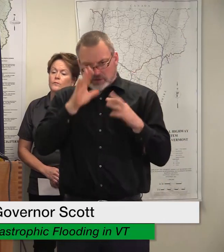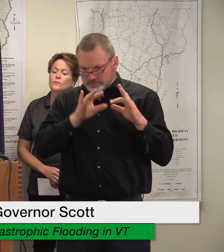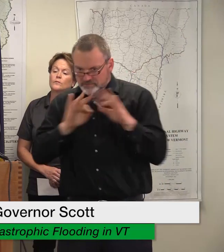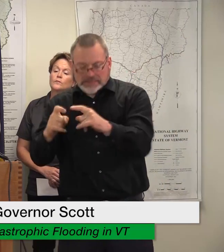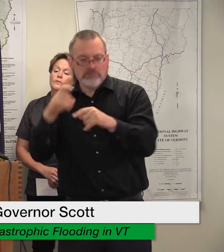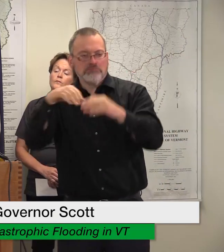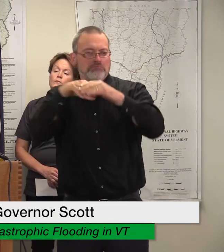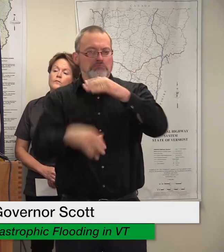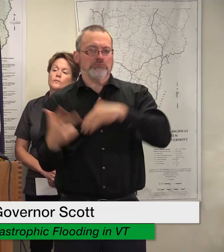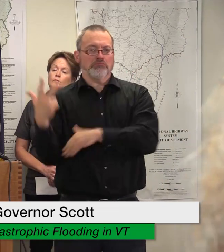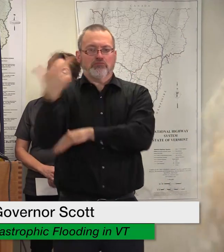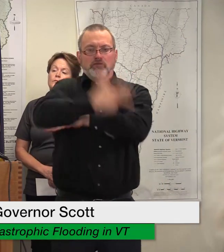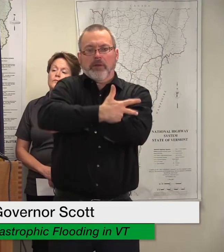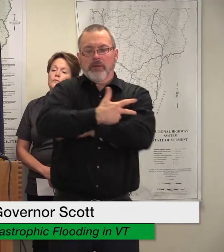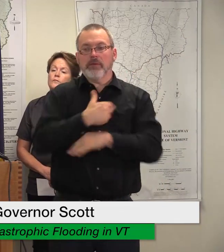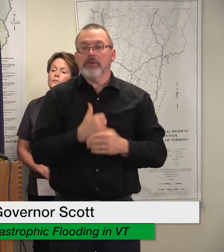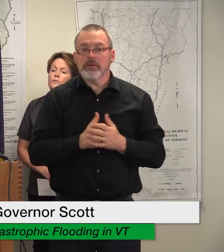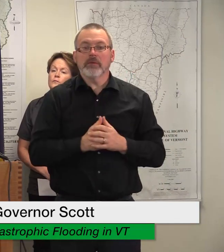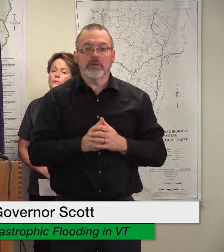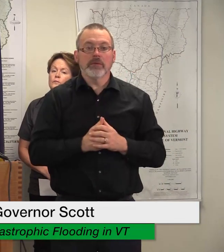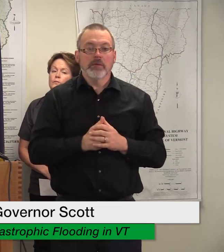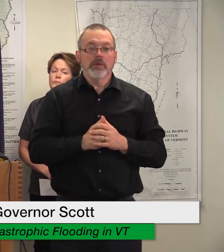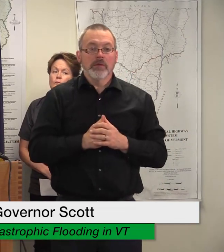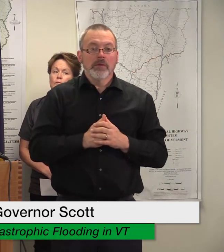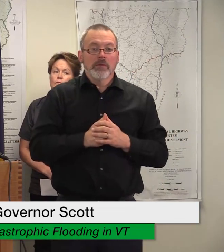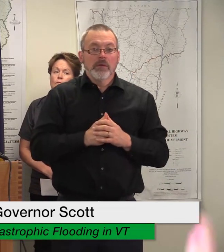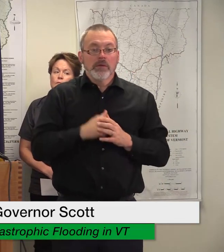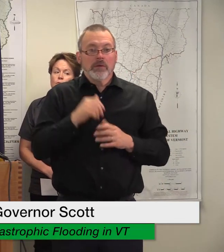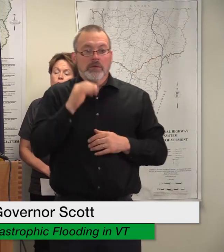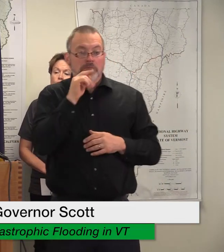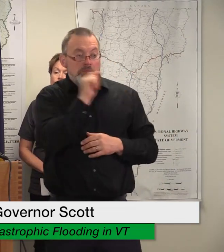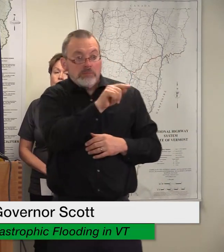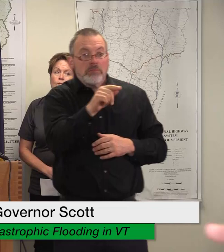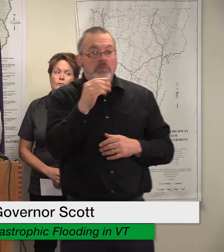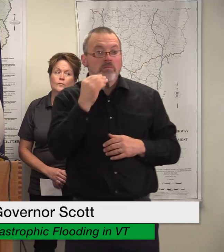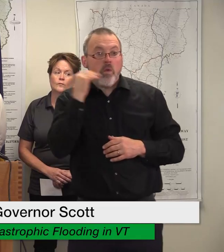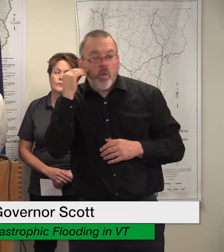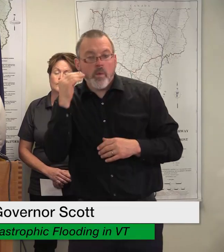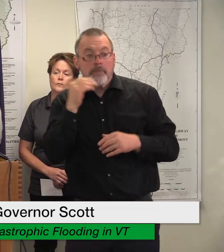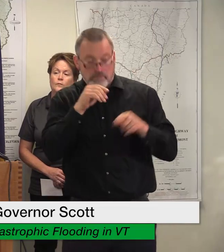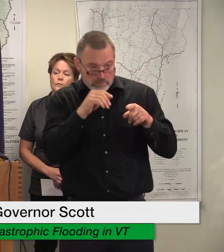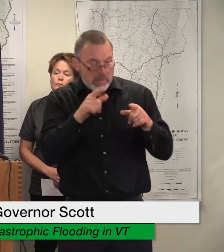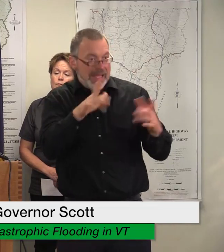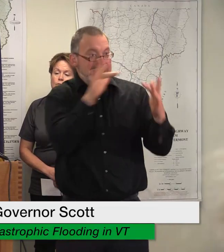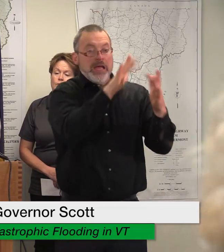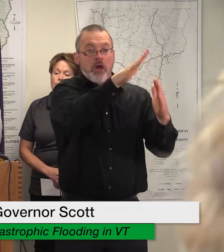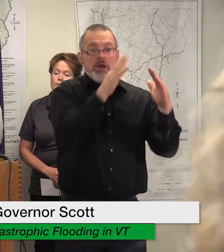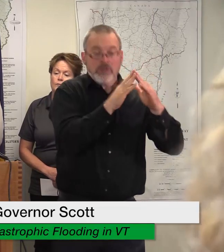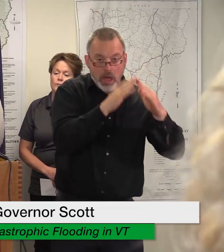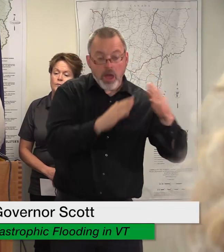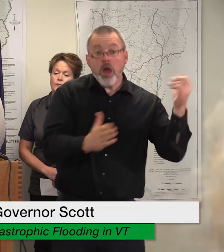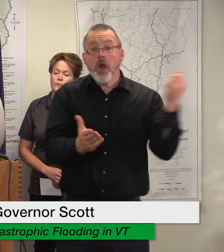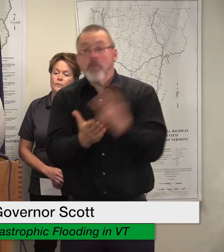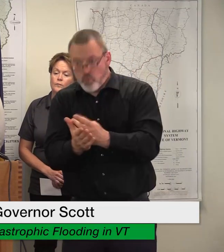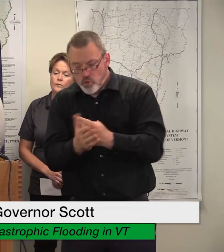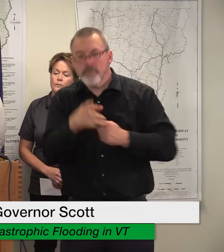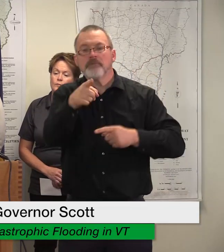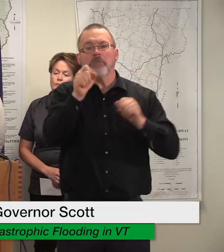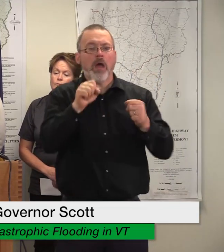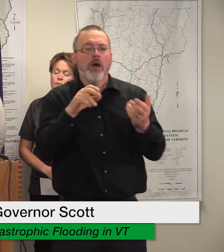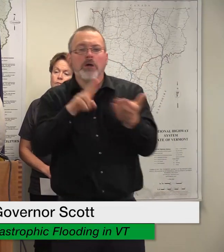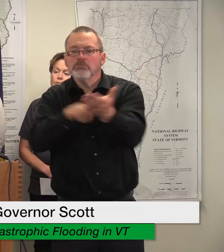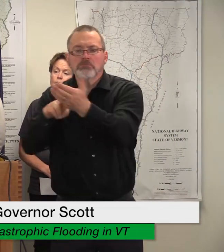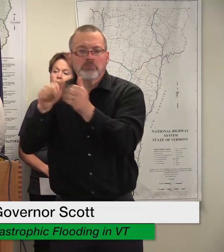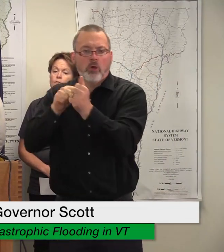from the town, individuals can hire a contractor to do work to stabilize the river as an emergency protective measure.